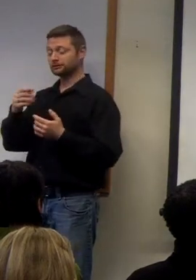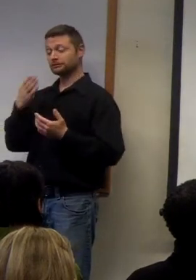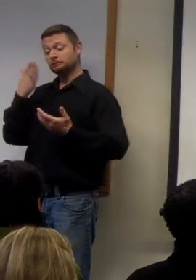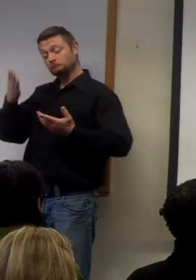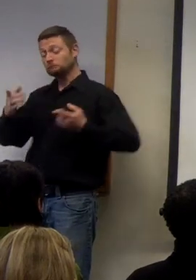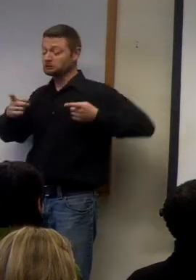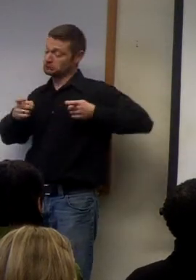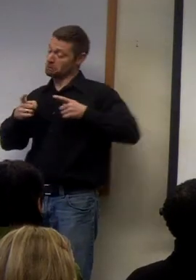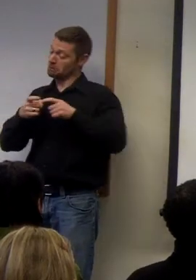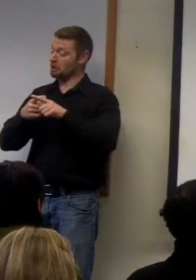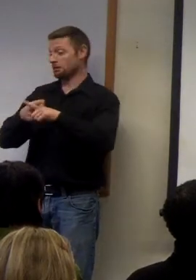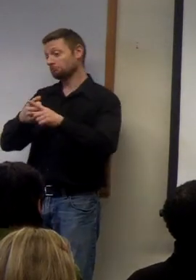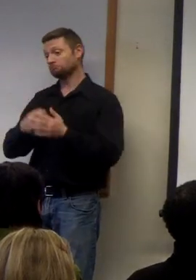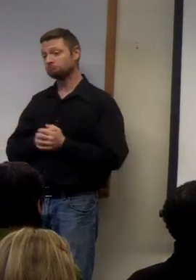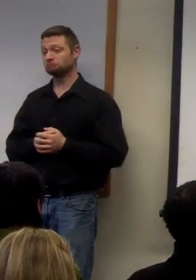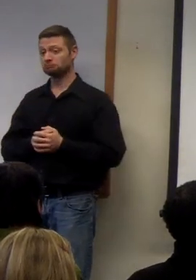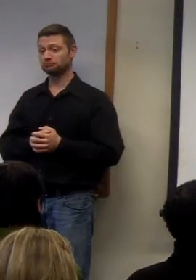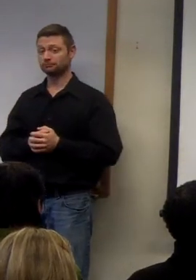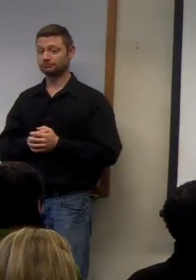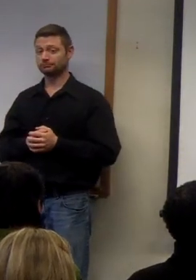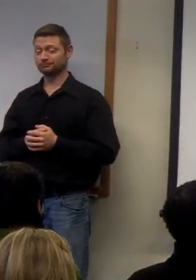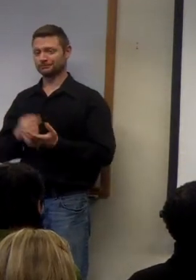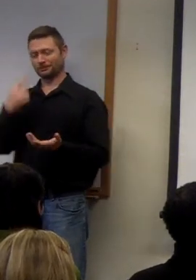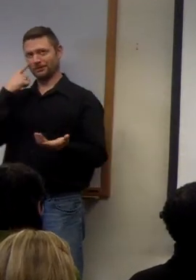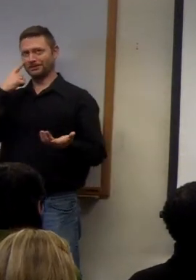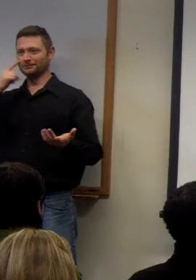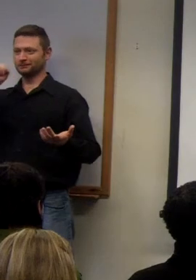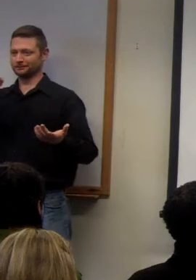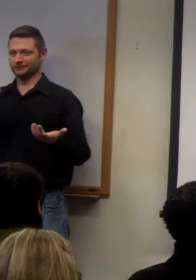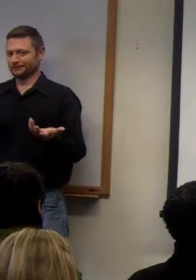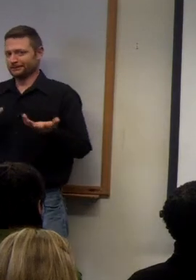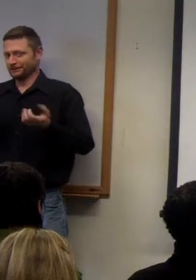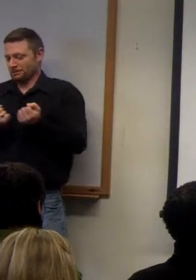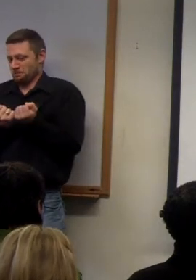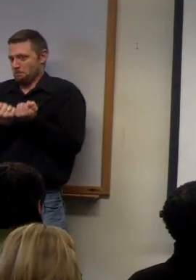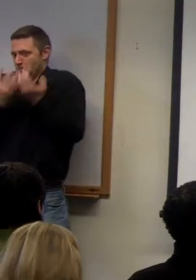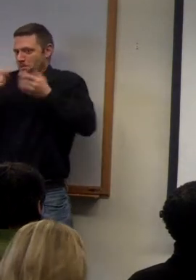complicated. Well, it's a lot of things. I don't know. And